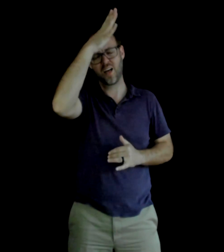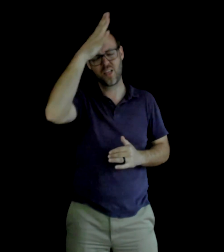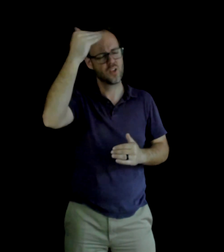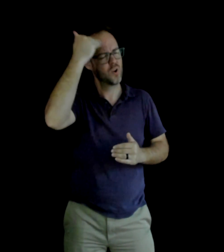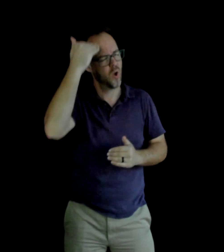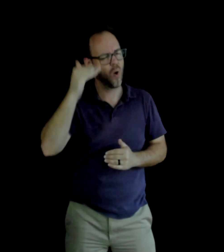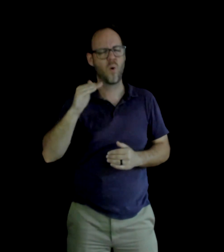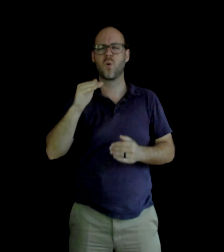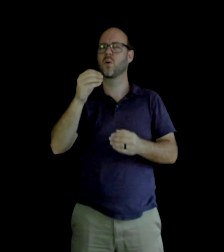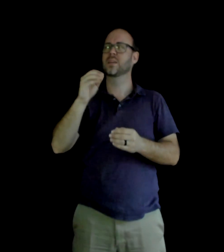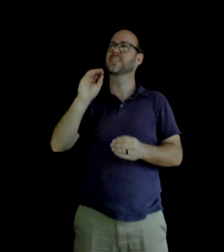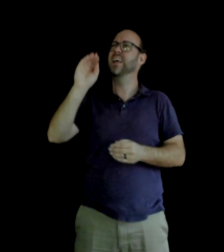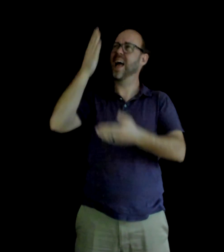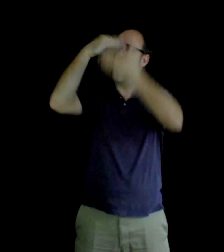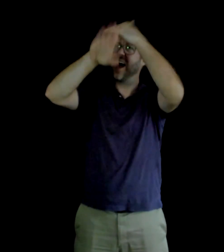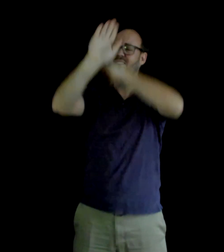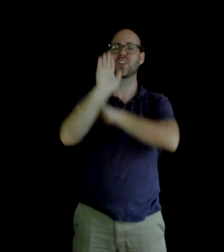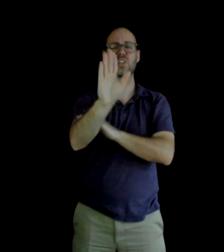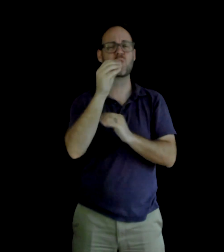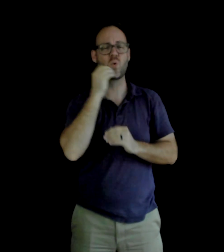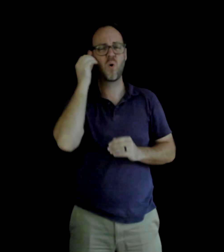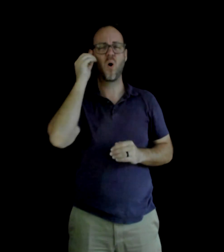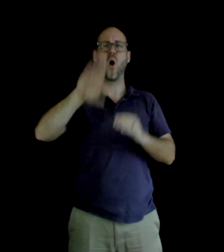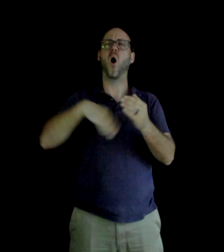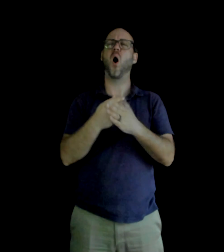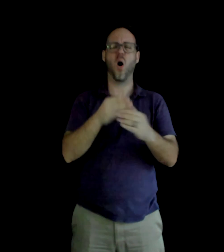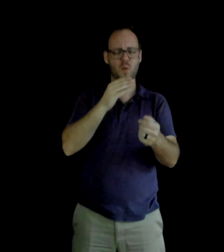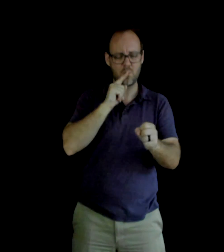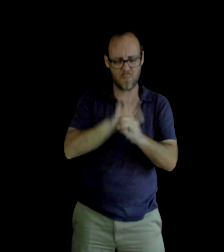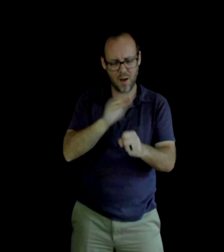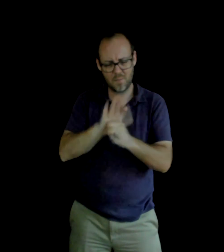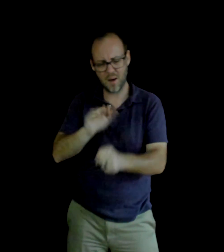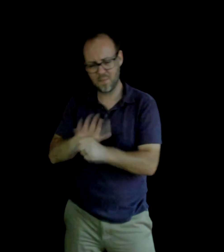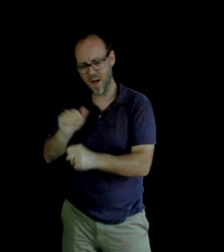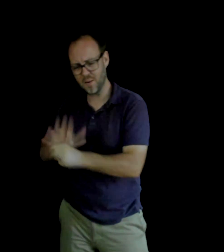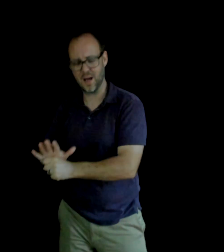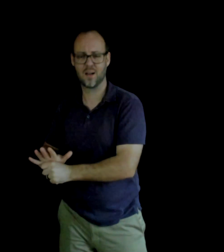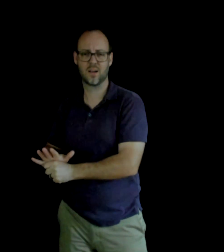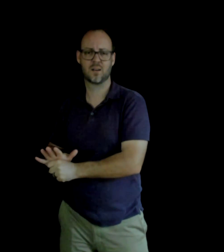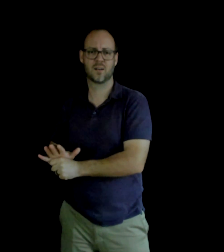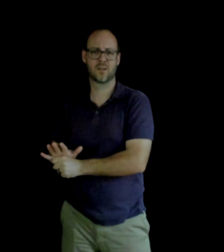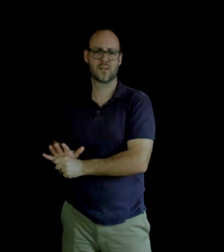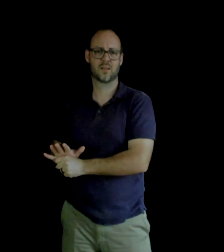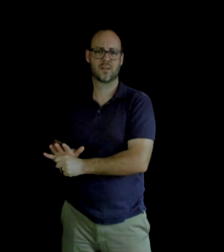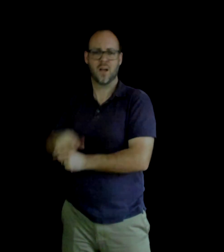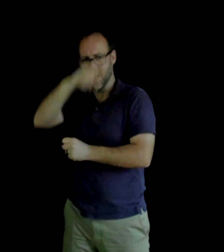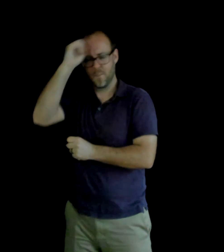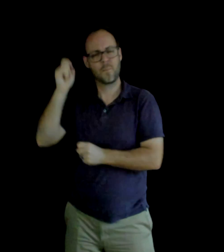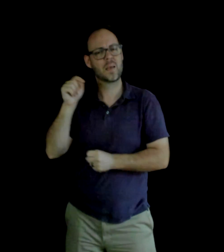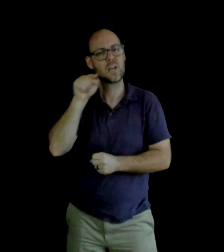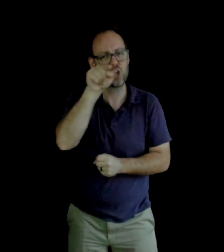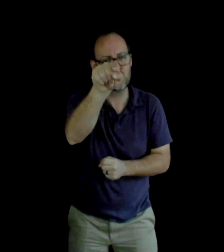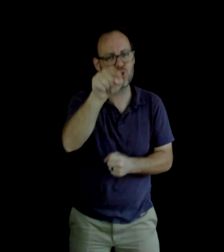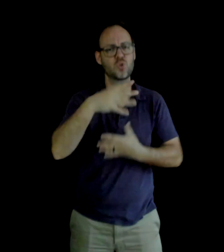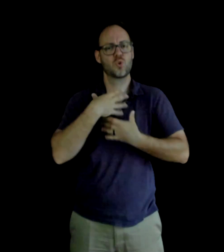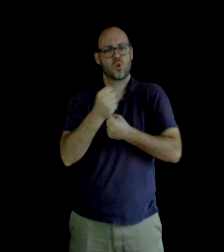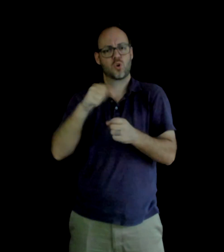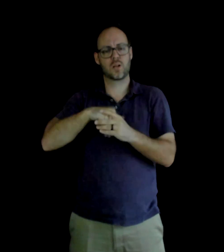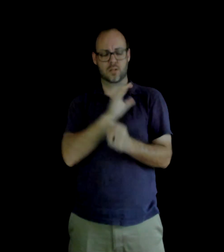heaven is your home. You know that God provides for you. All those promises come into play because you trust in Christ the